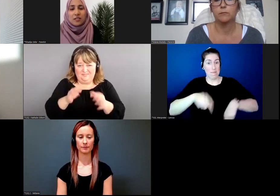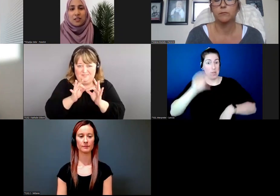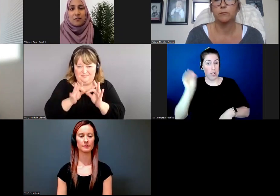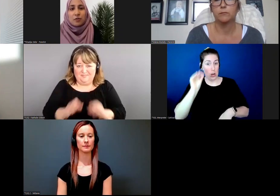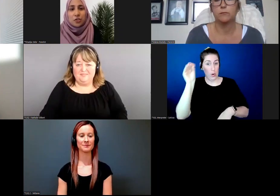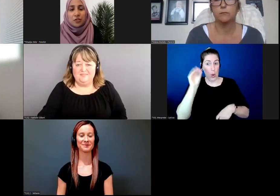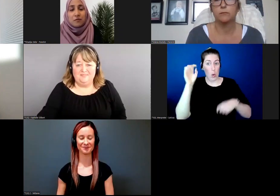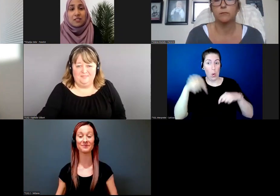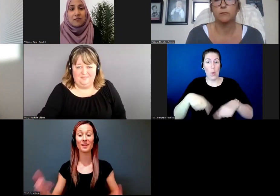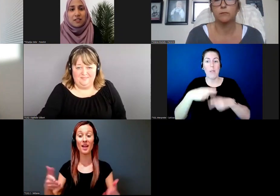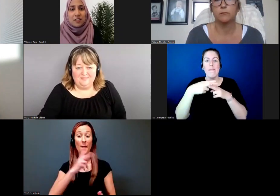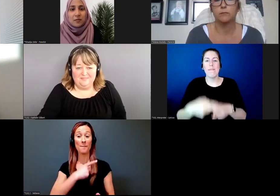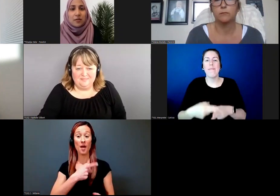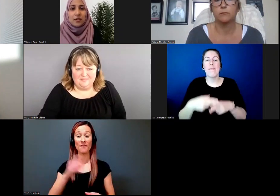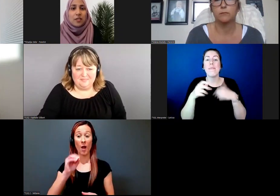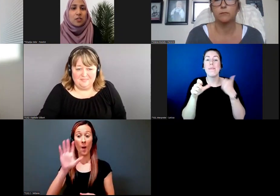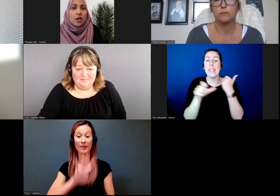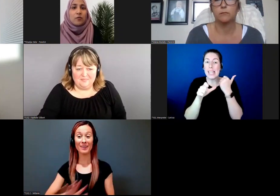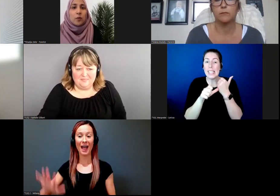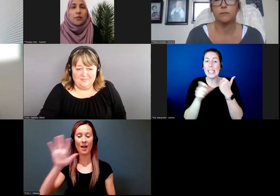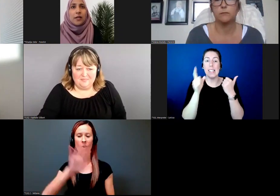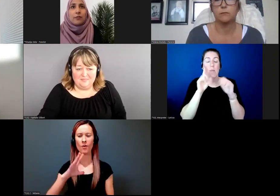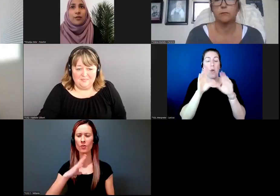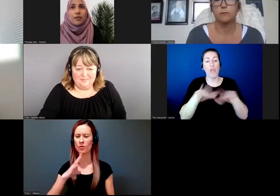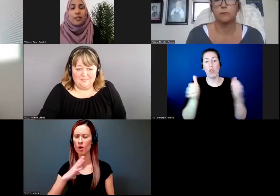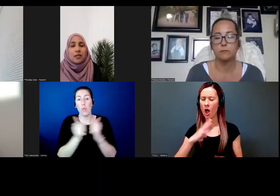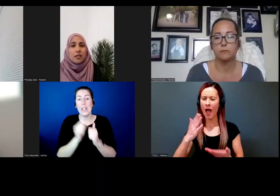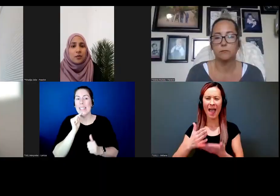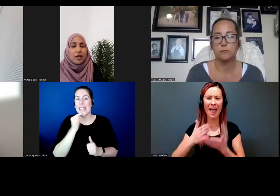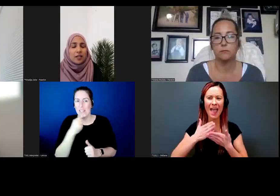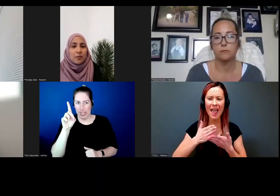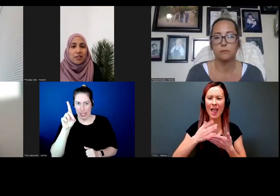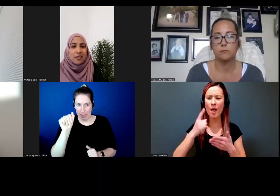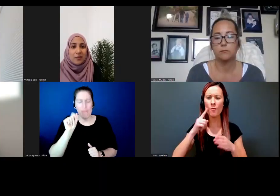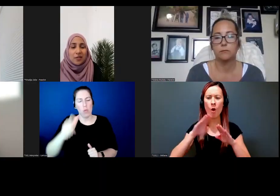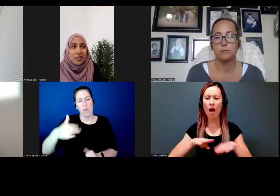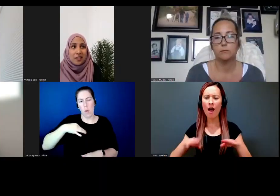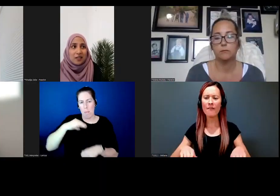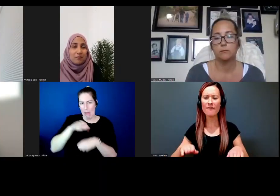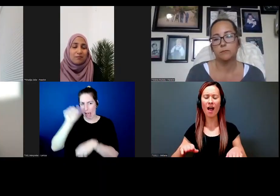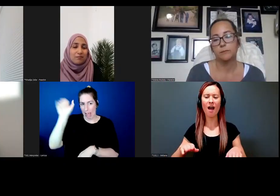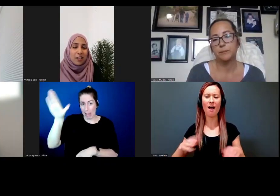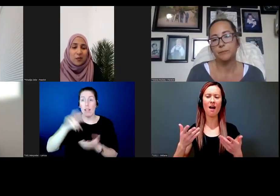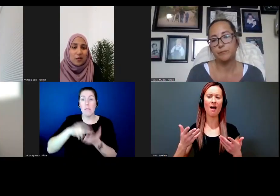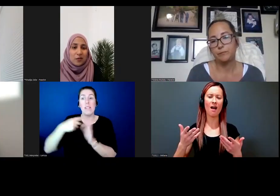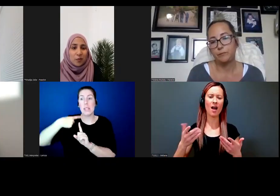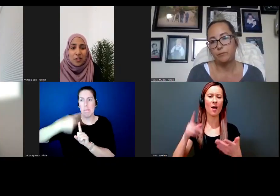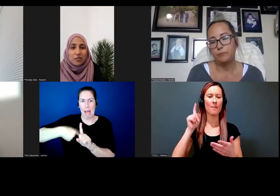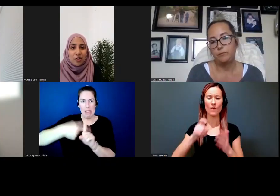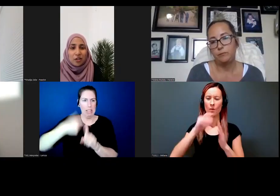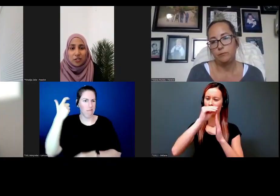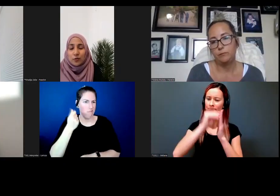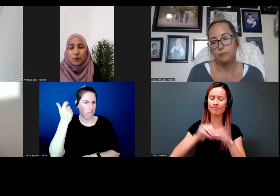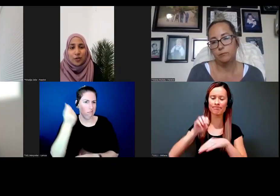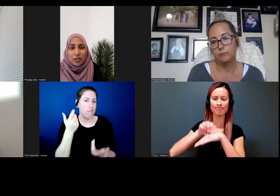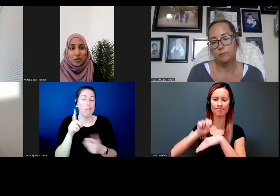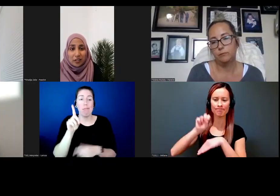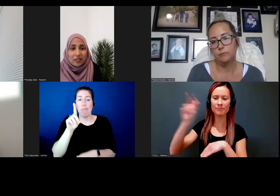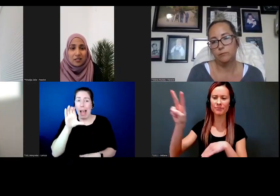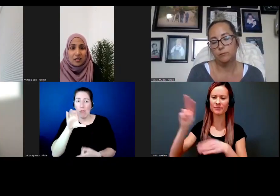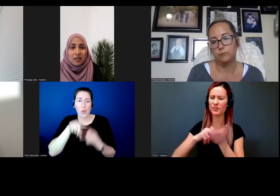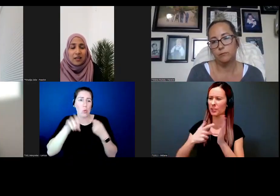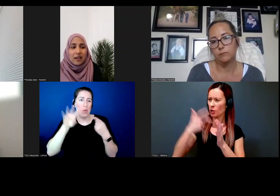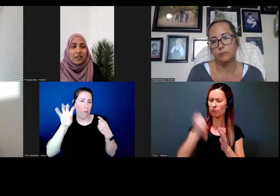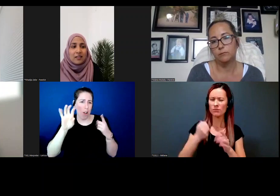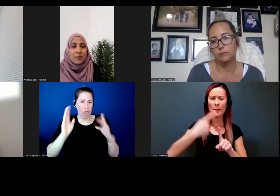called assistance for children with severe disabilities. You have to apply for it. You get monthly money, like anywhere from $100 to